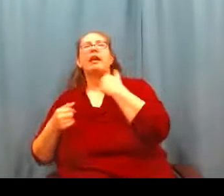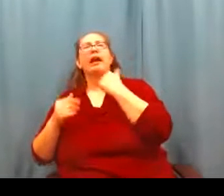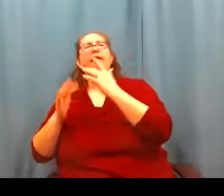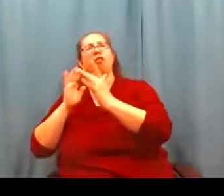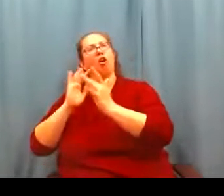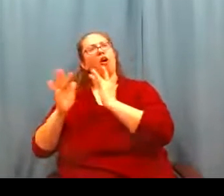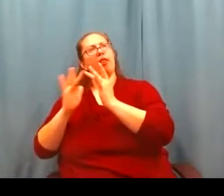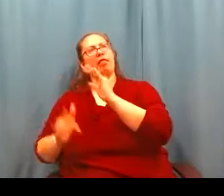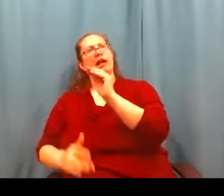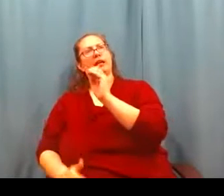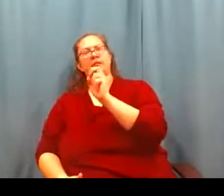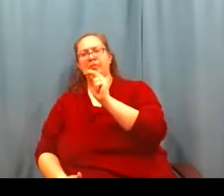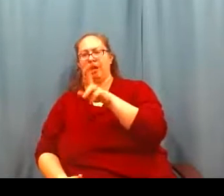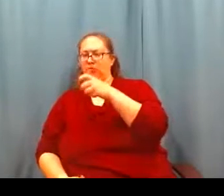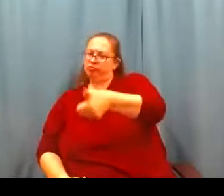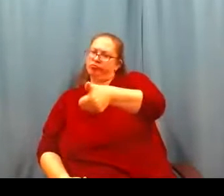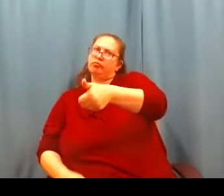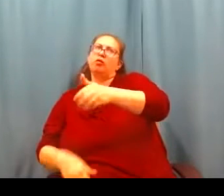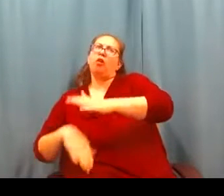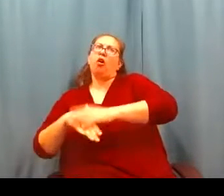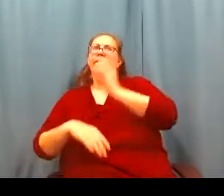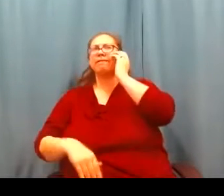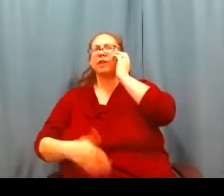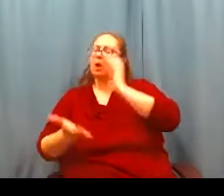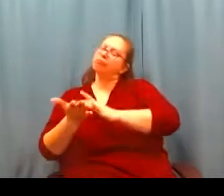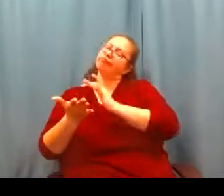There are a number of